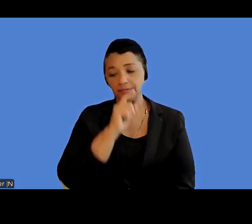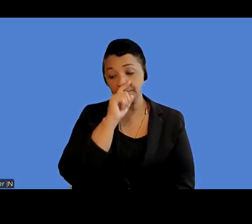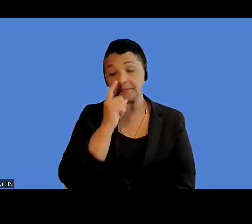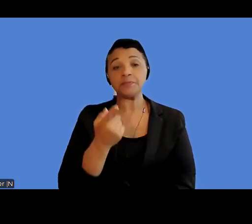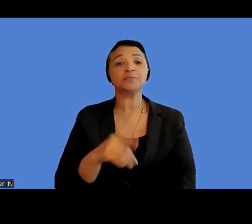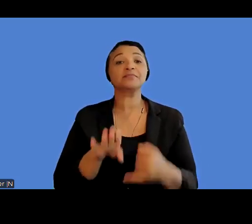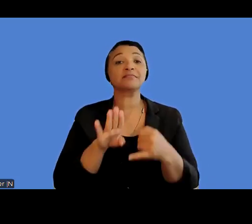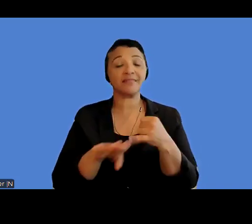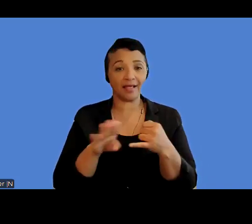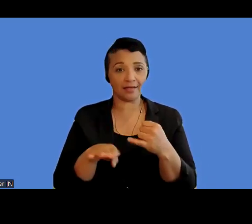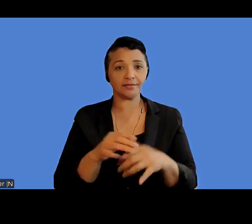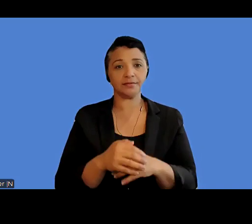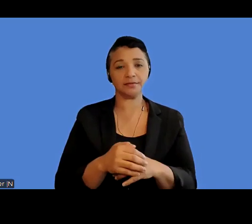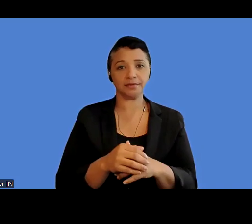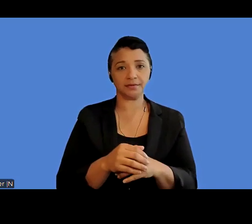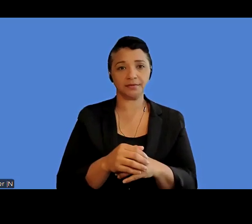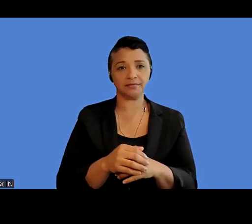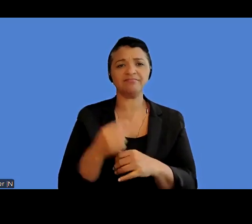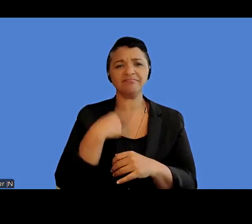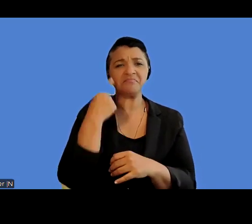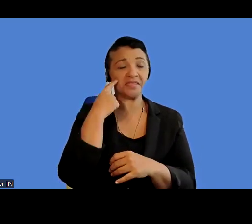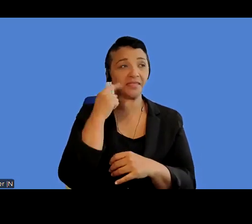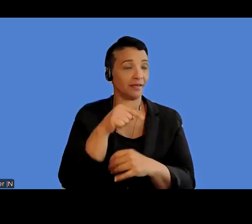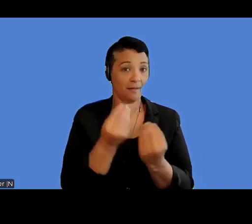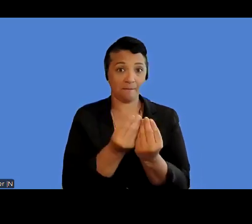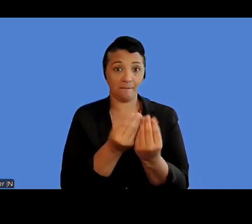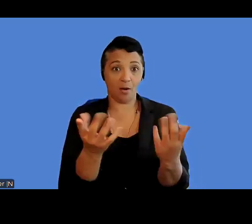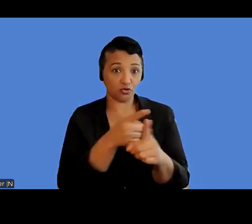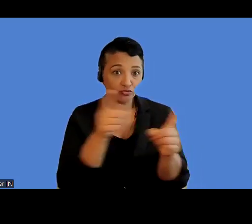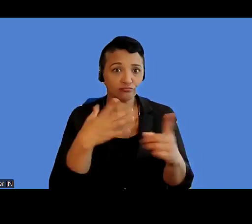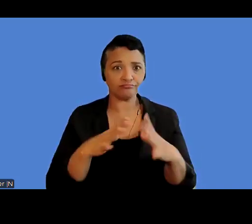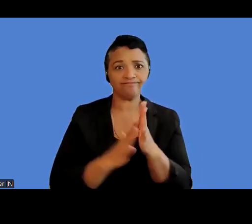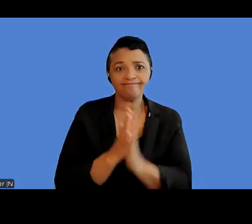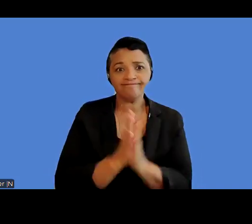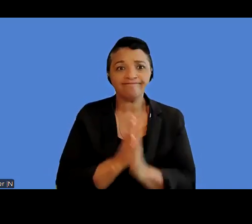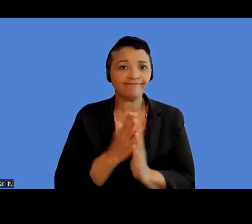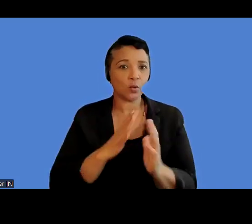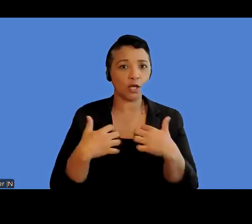finally, as I think this is what's of most interest to anyone,